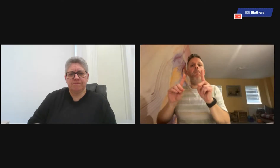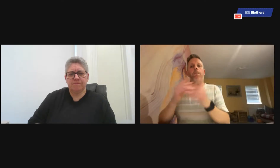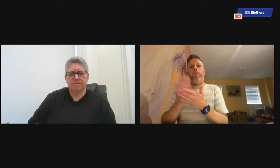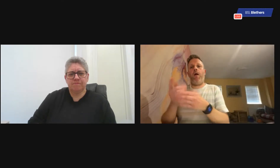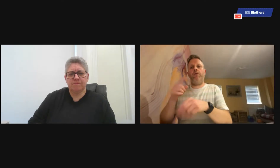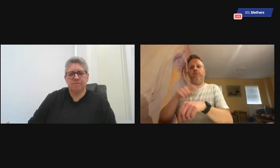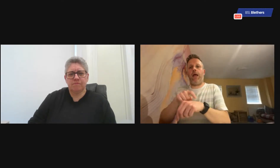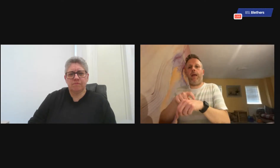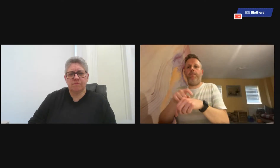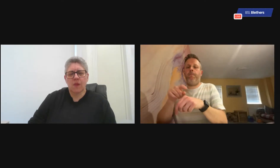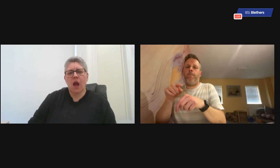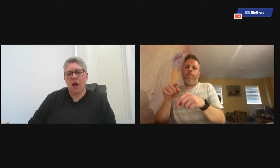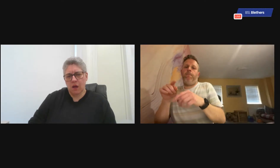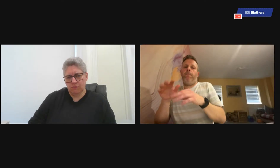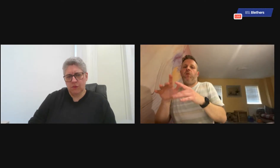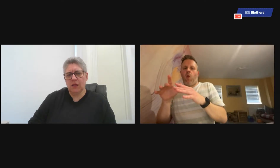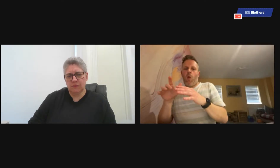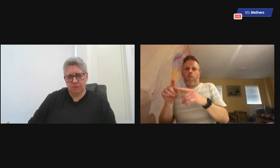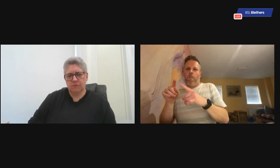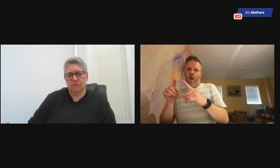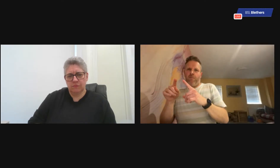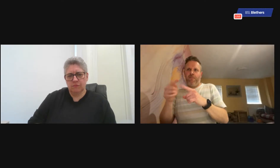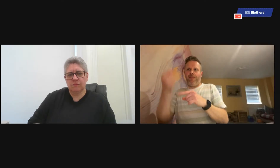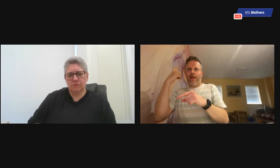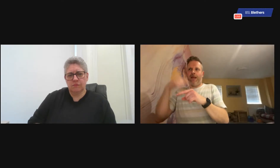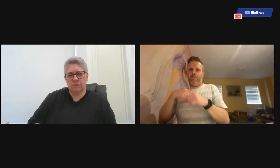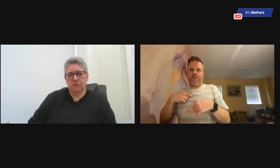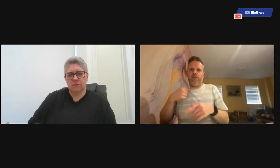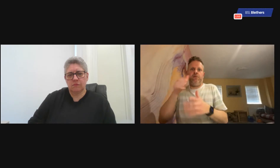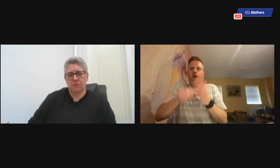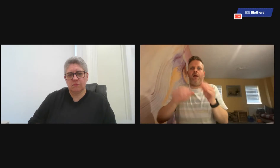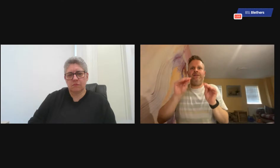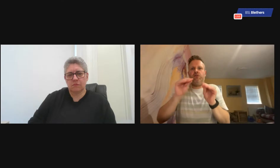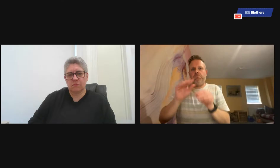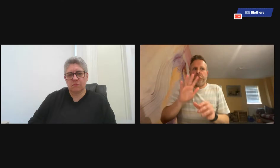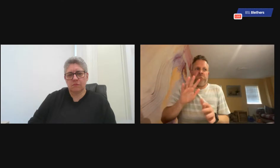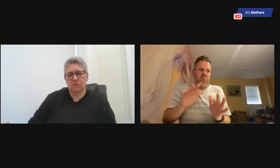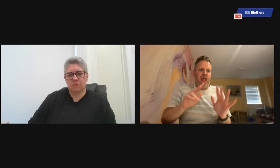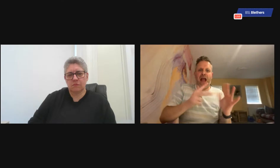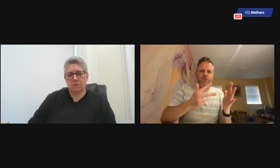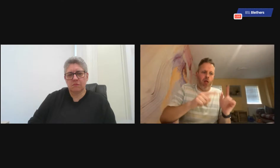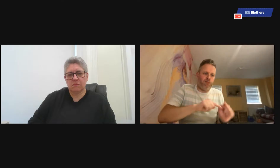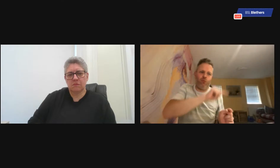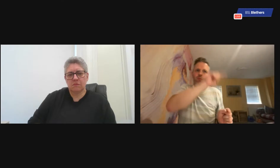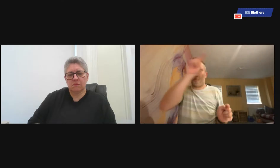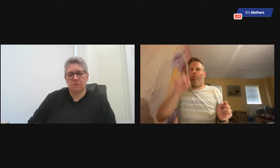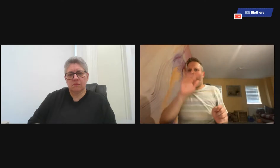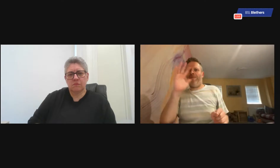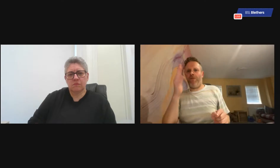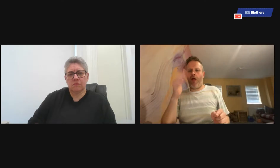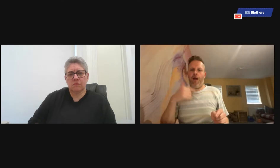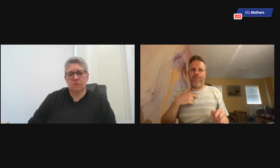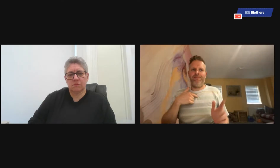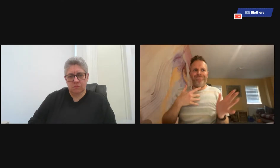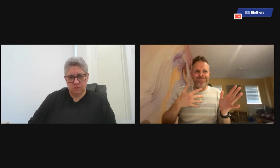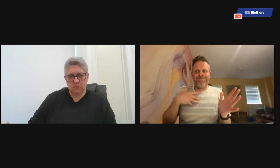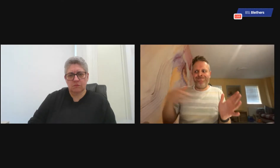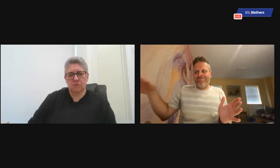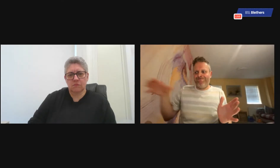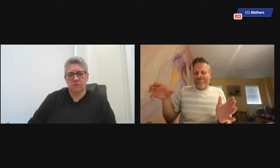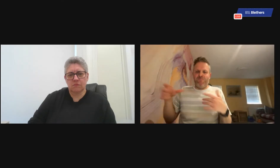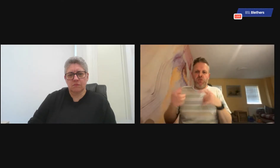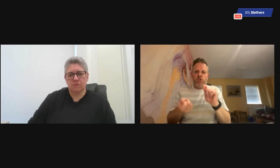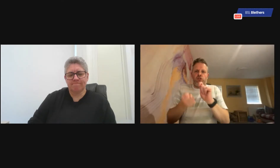fostering back then, I was still teaching at the time, but it was part-time. And at that time, I'd probably start